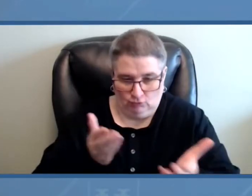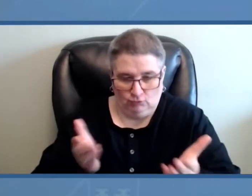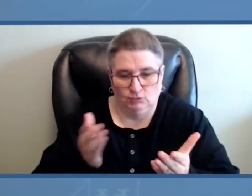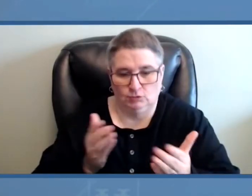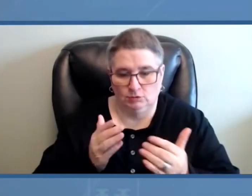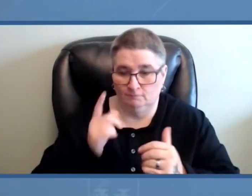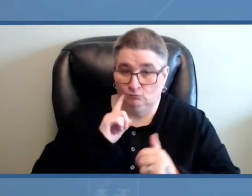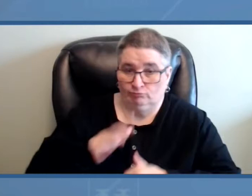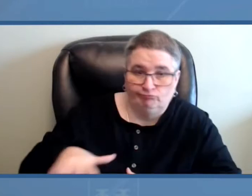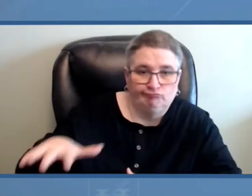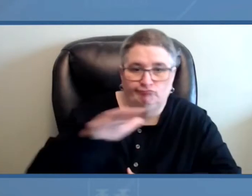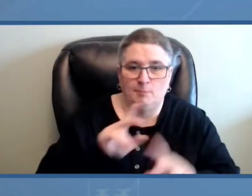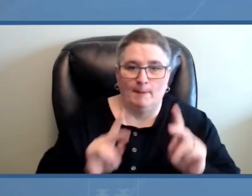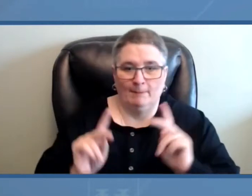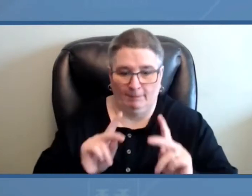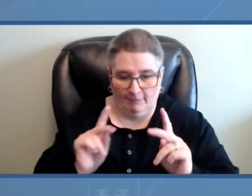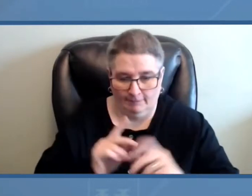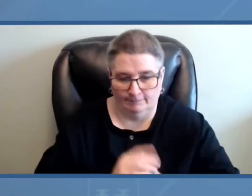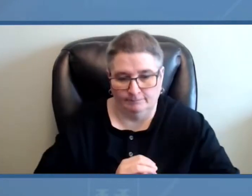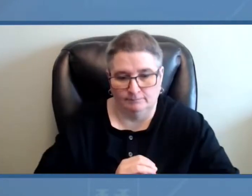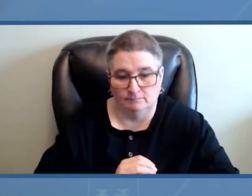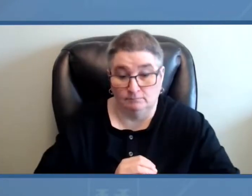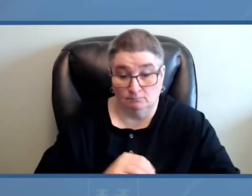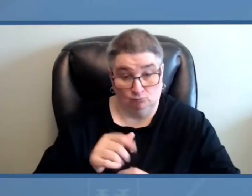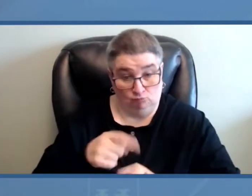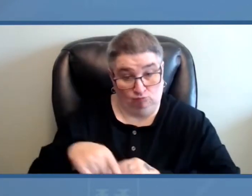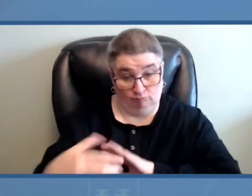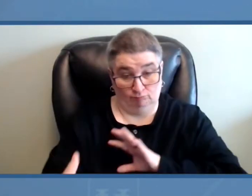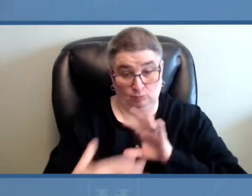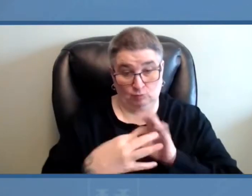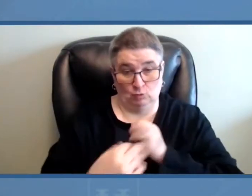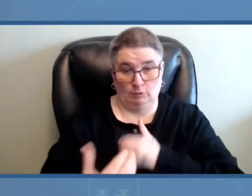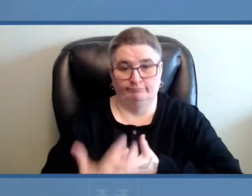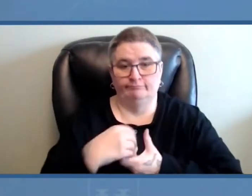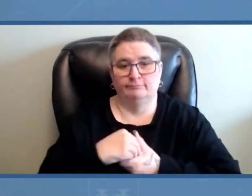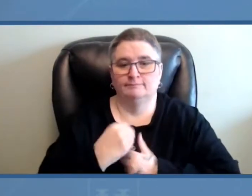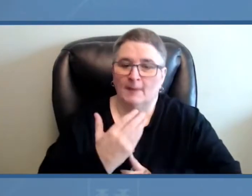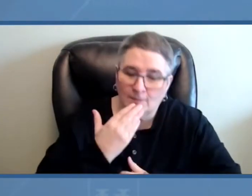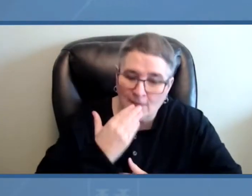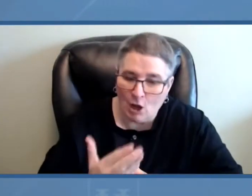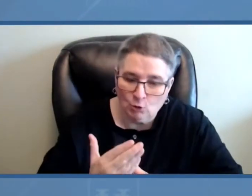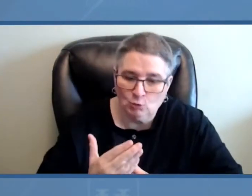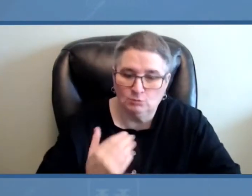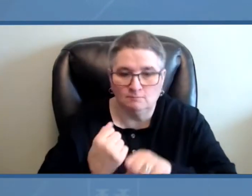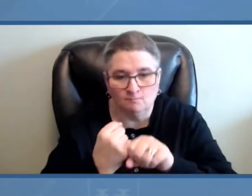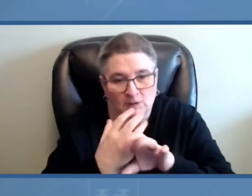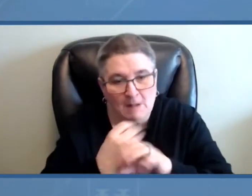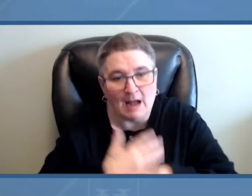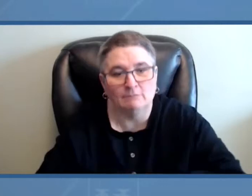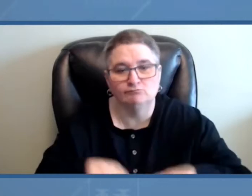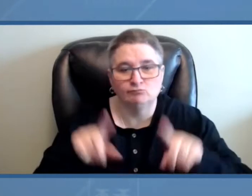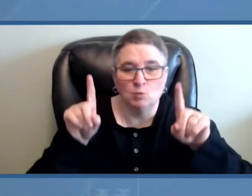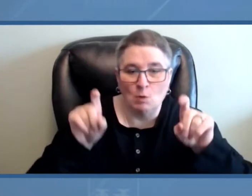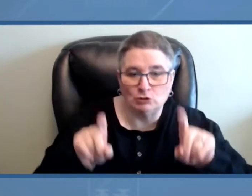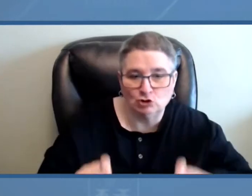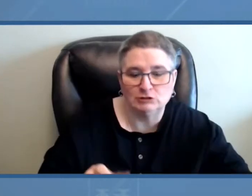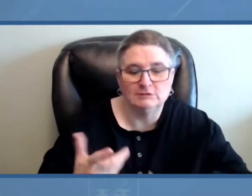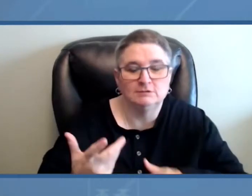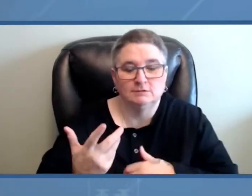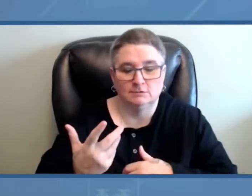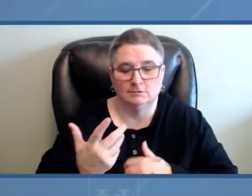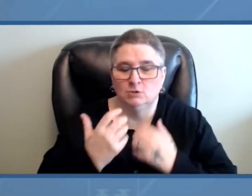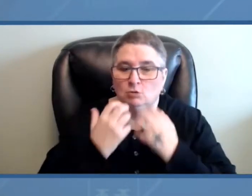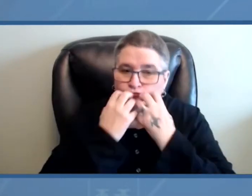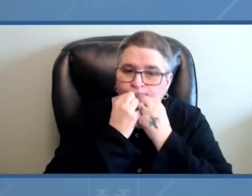our customers. Thank you for joining us today, and we value your feedback and questions that we'll